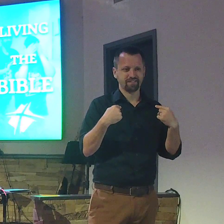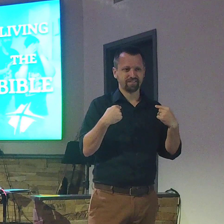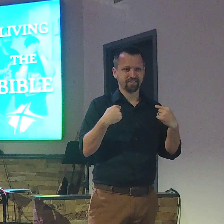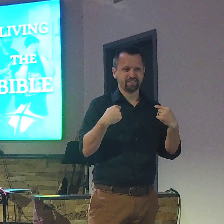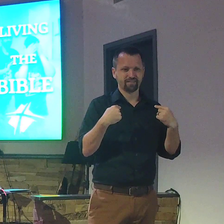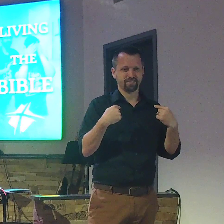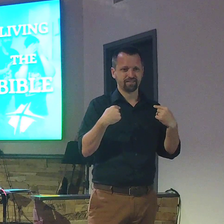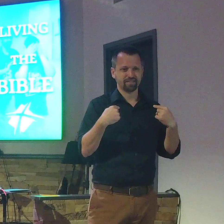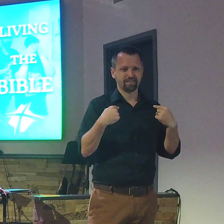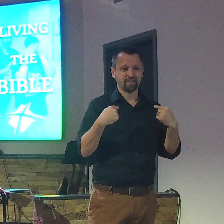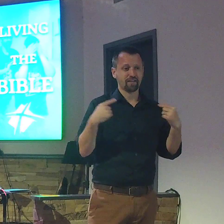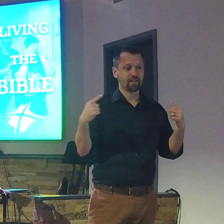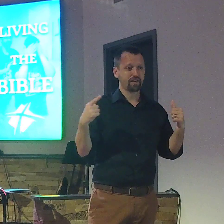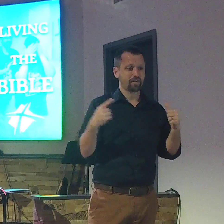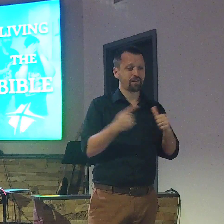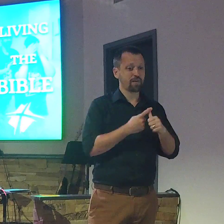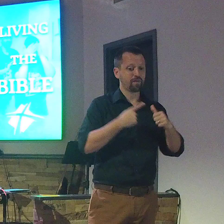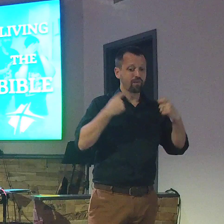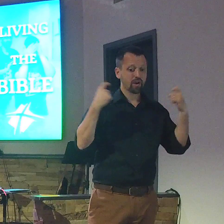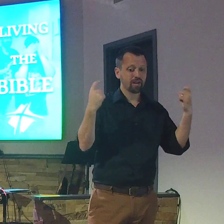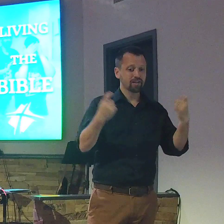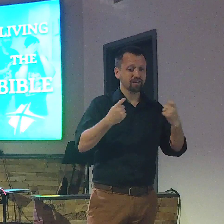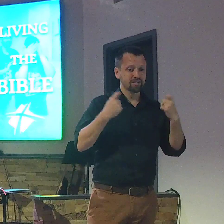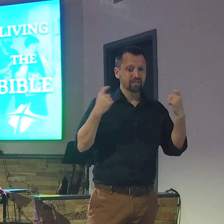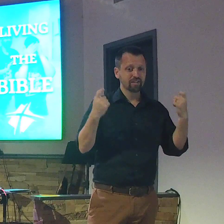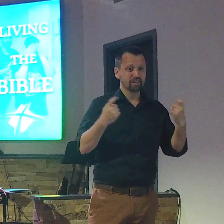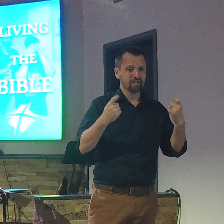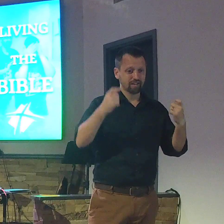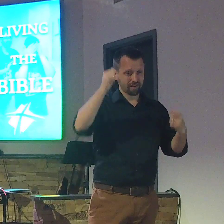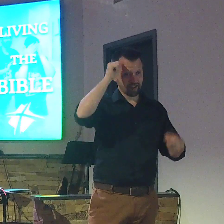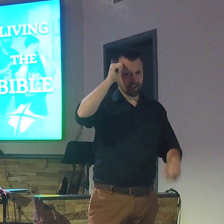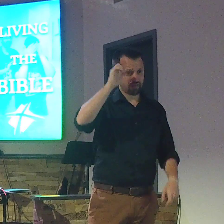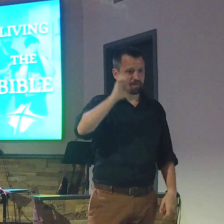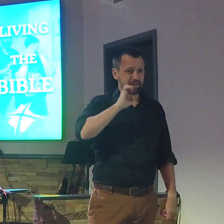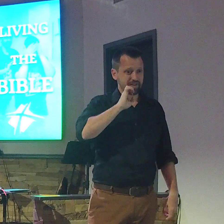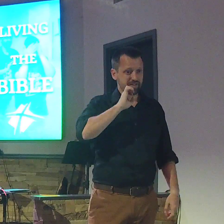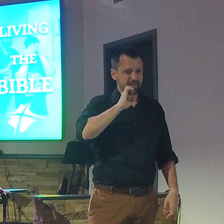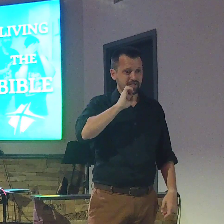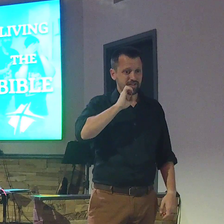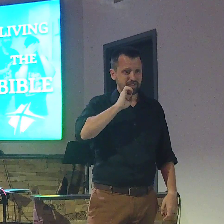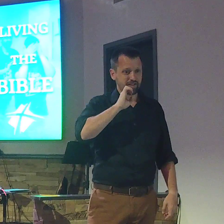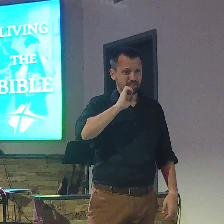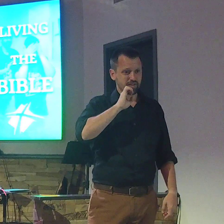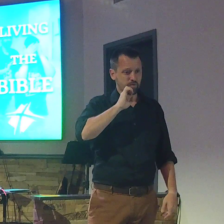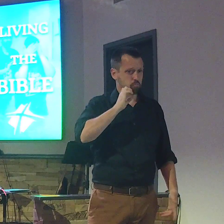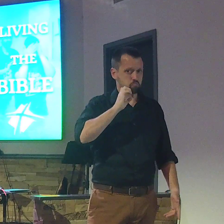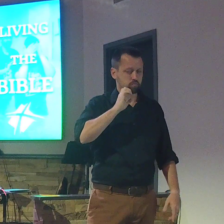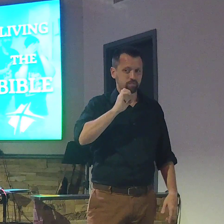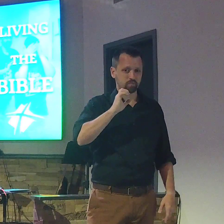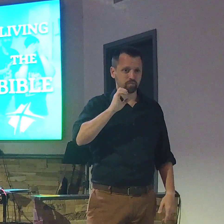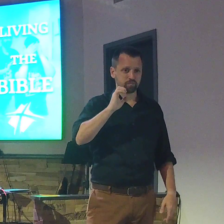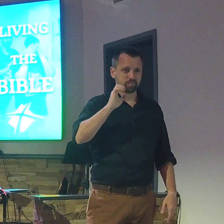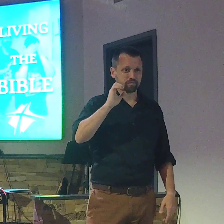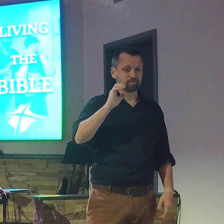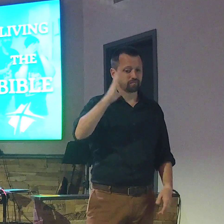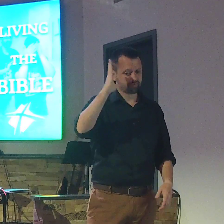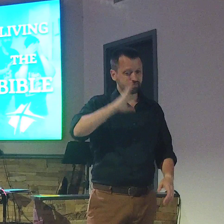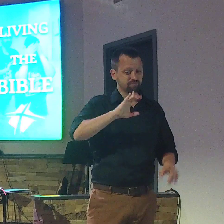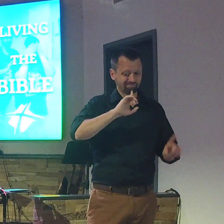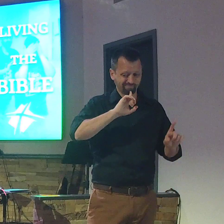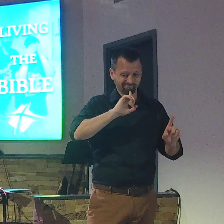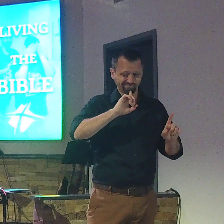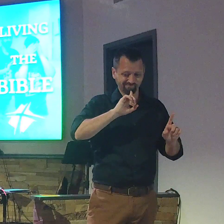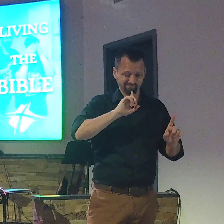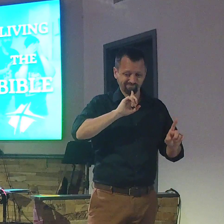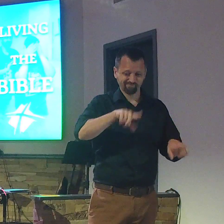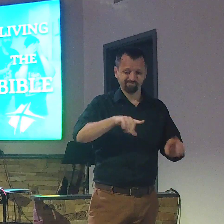The very first sin by a human being, Adam and Eve, God gave them clear commands and read about it